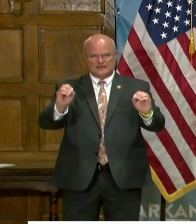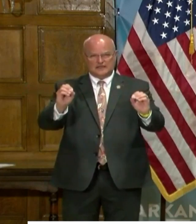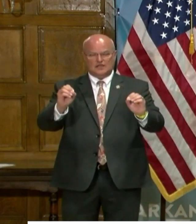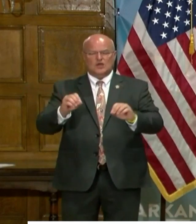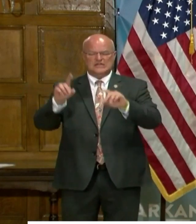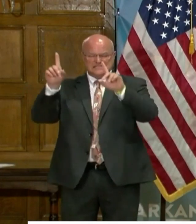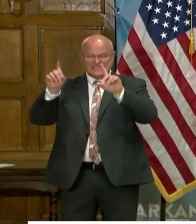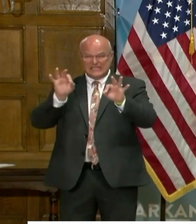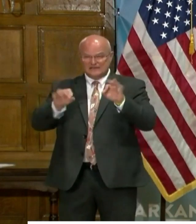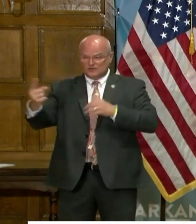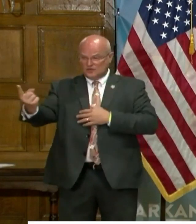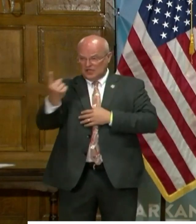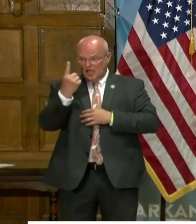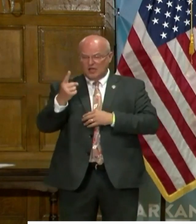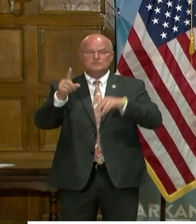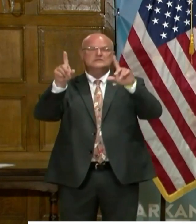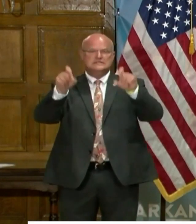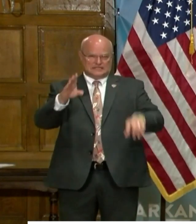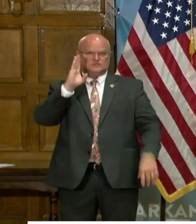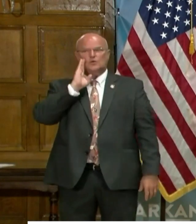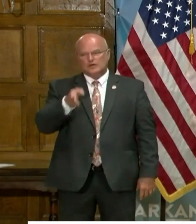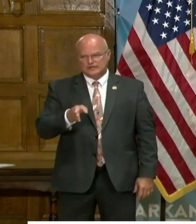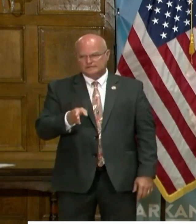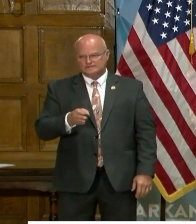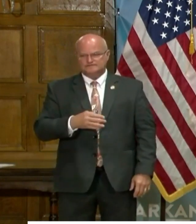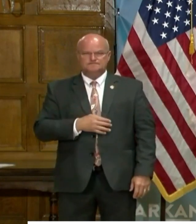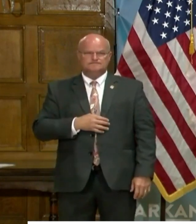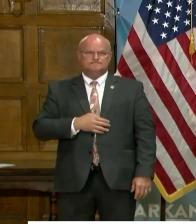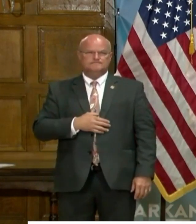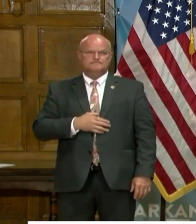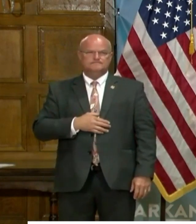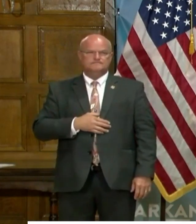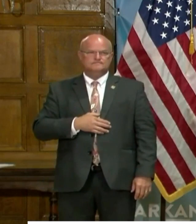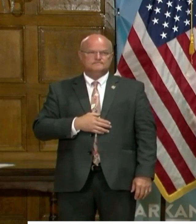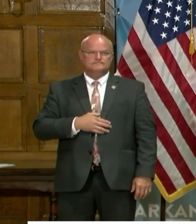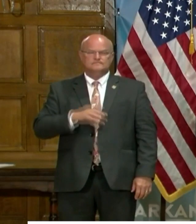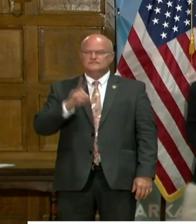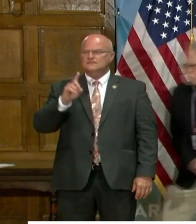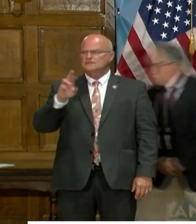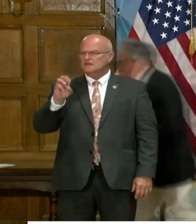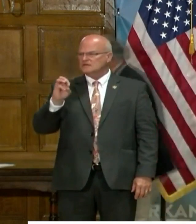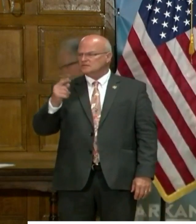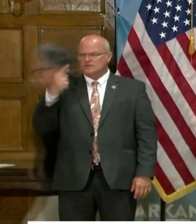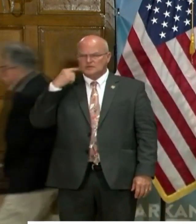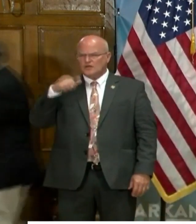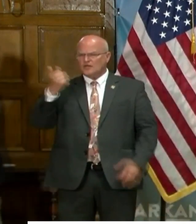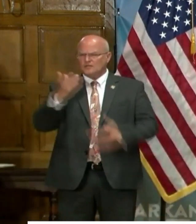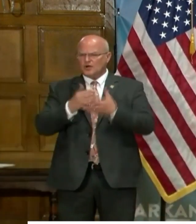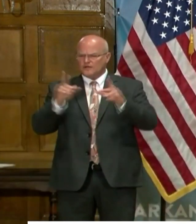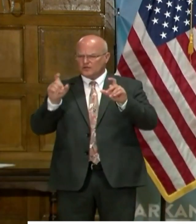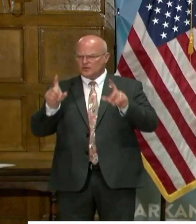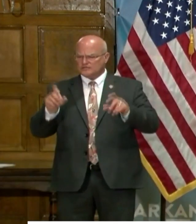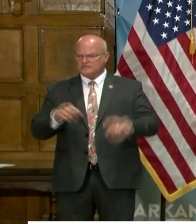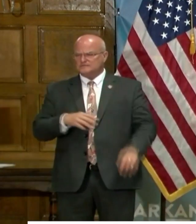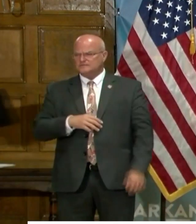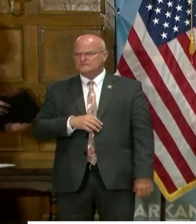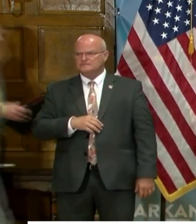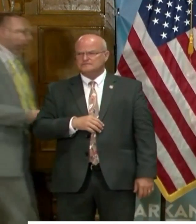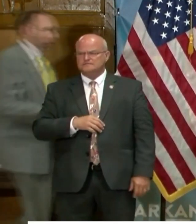will test if you present to one of our local health units. Dr. Smith, did you hear the other part of the question?